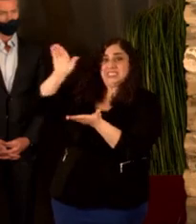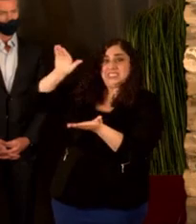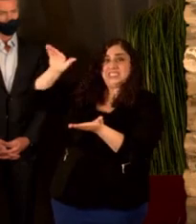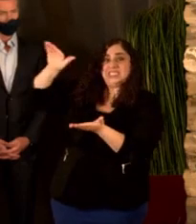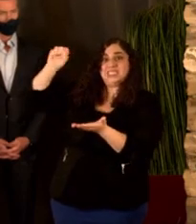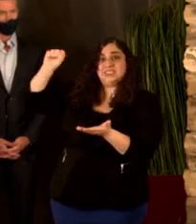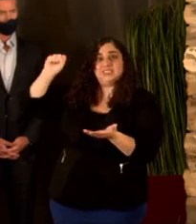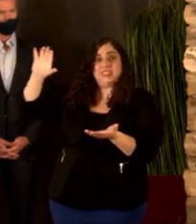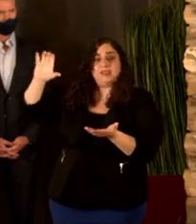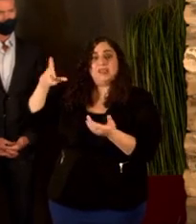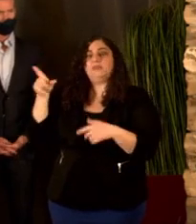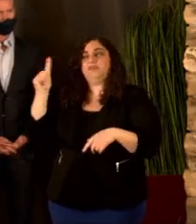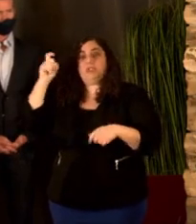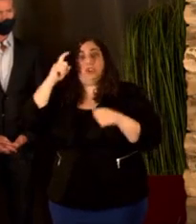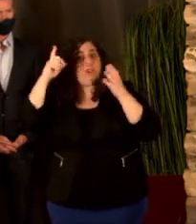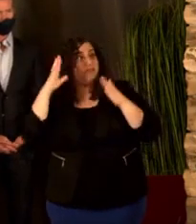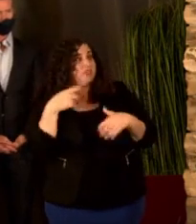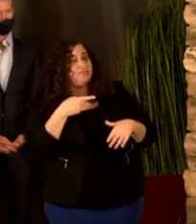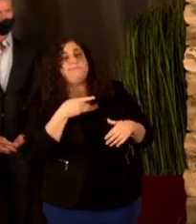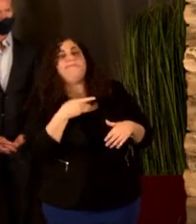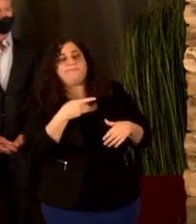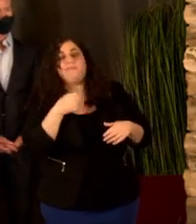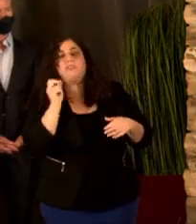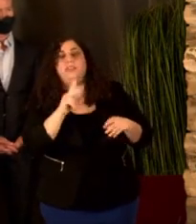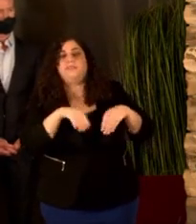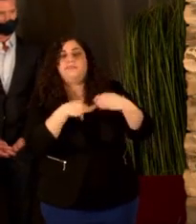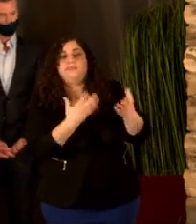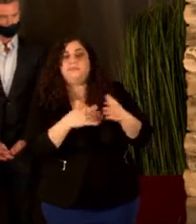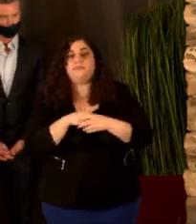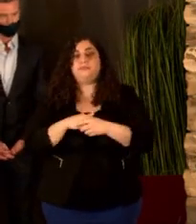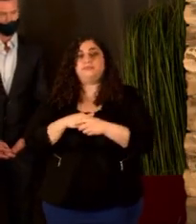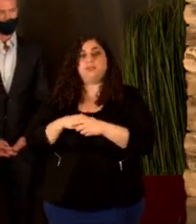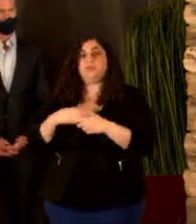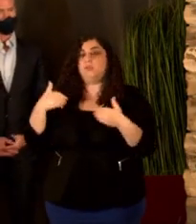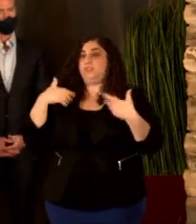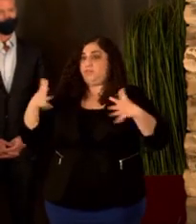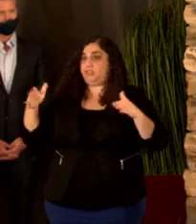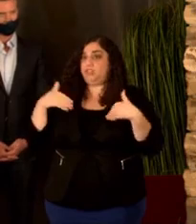in Kearney Mesa. We have another property a little bit bigger than this one down in Mission Valley.